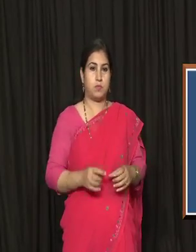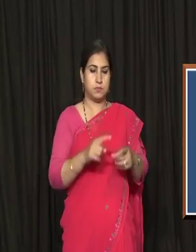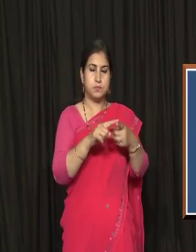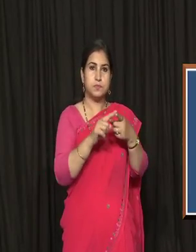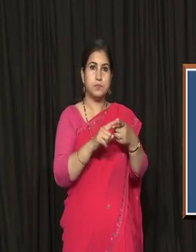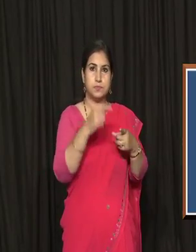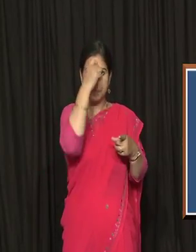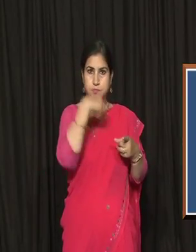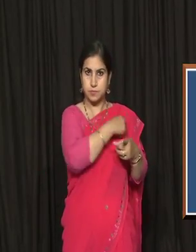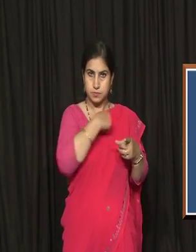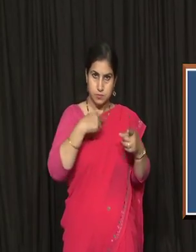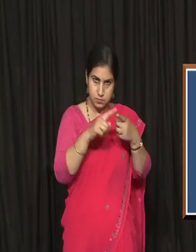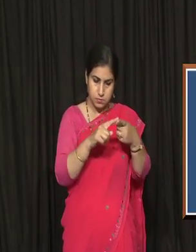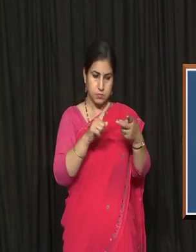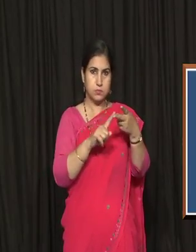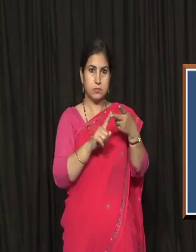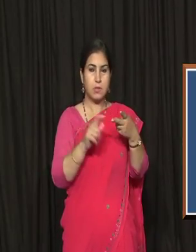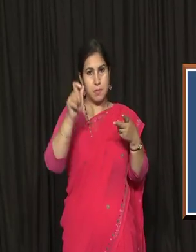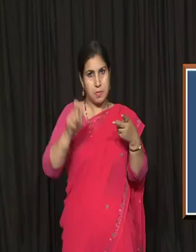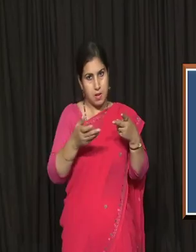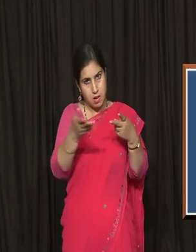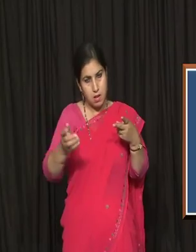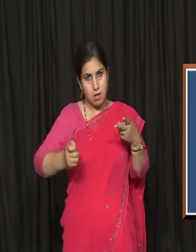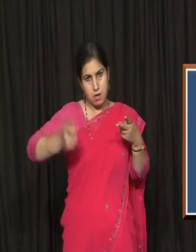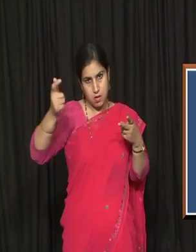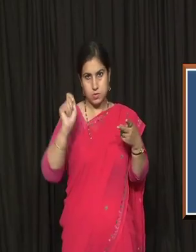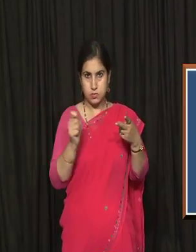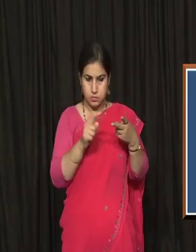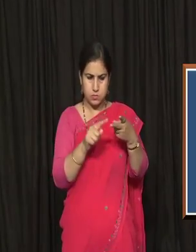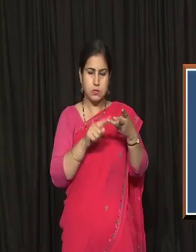The church, the nobles, and the common people.